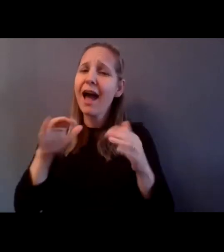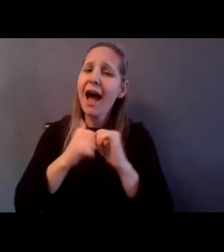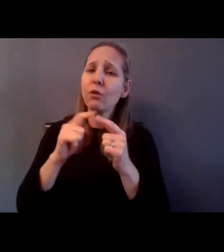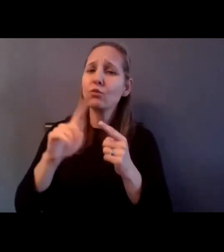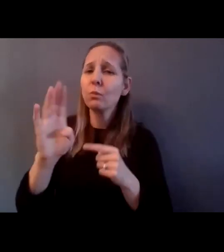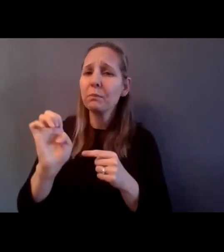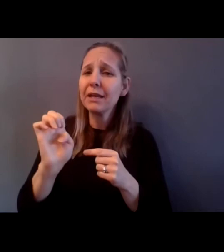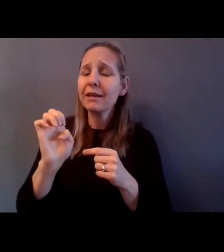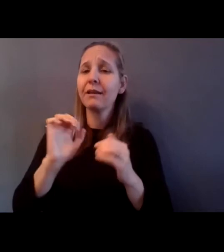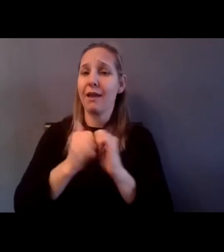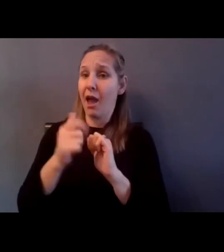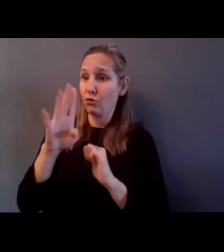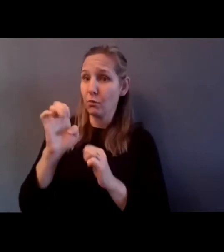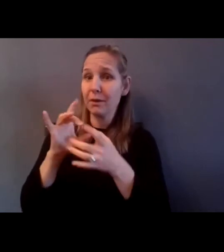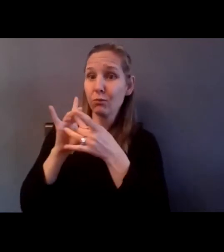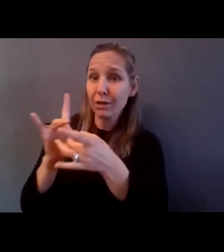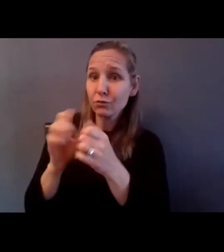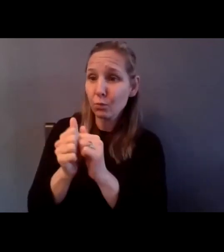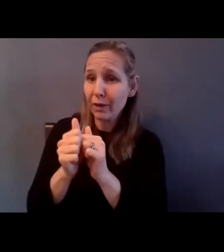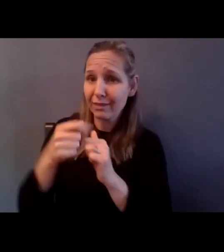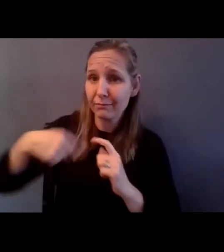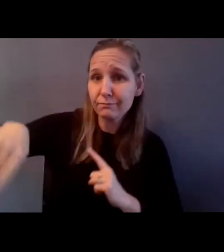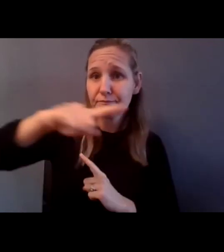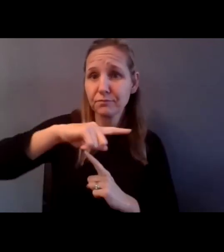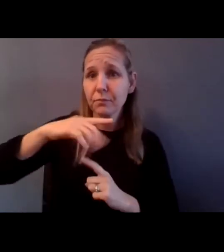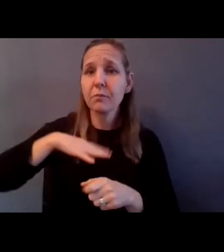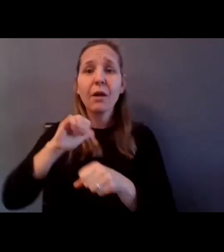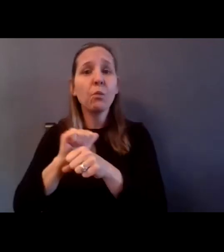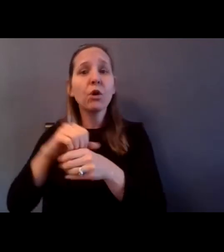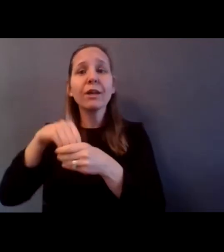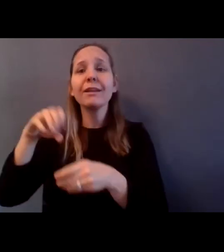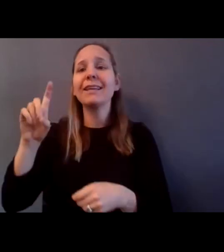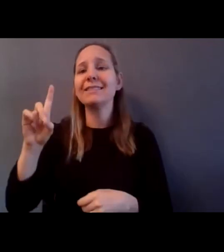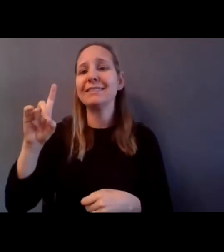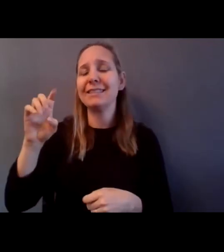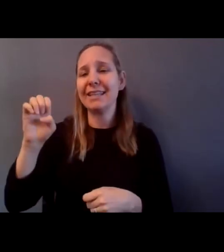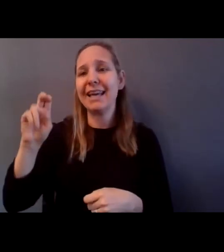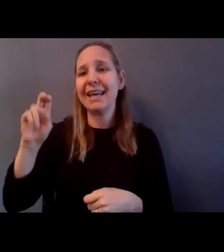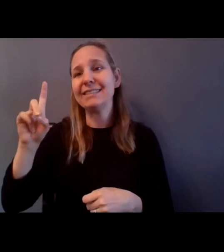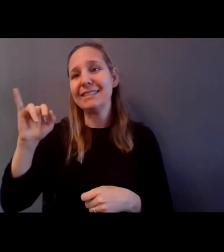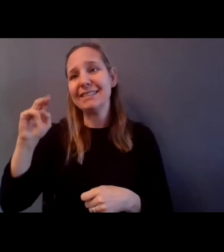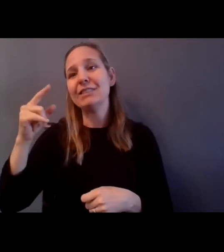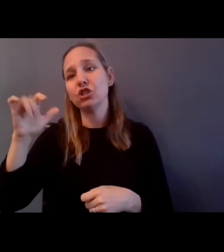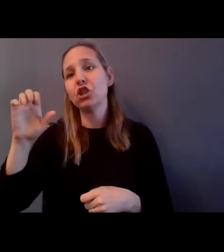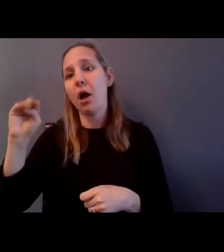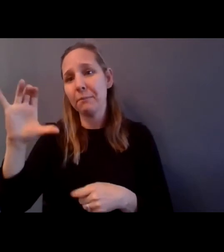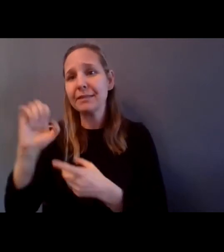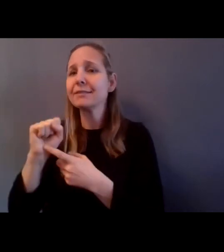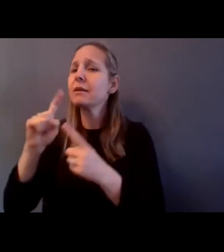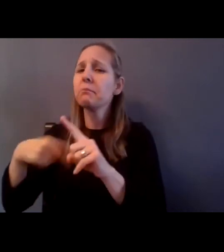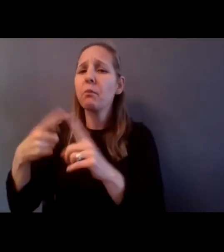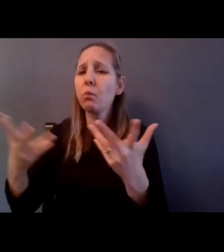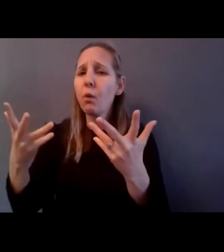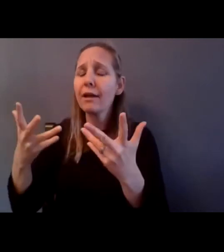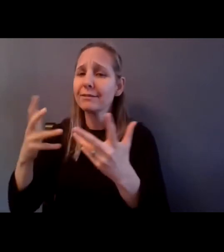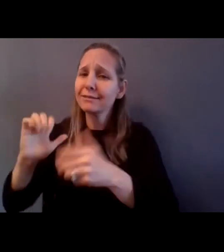other. My work at the Indigenomics Institute is essentially about establishing the